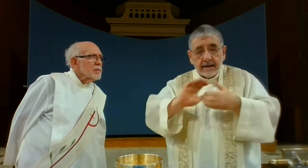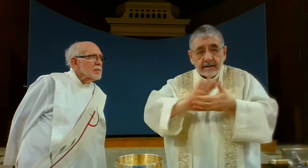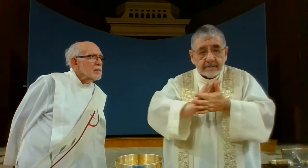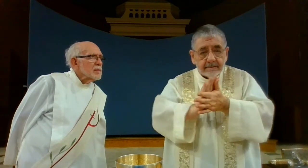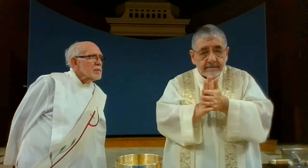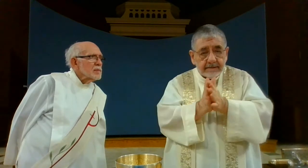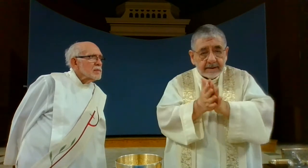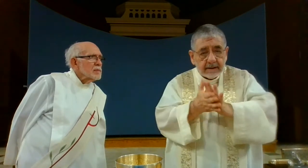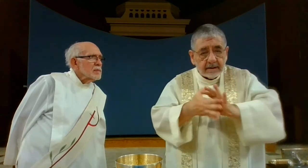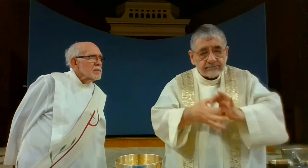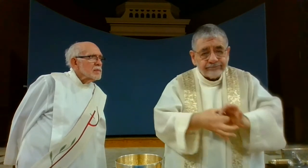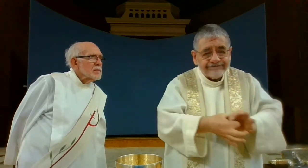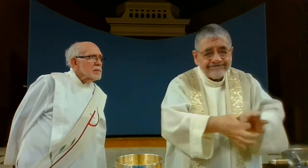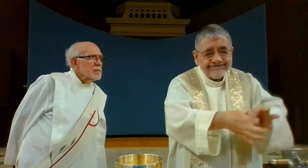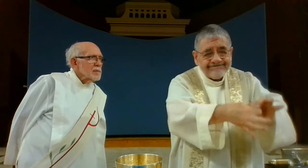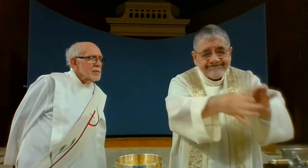gathered into one